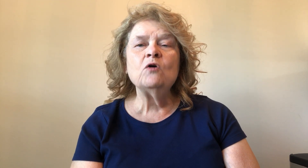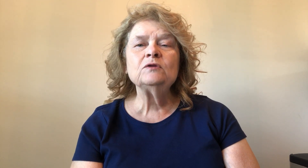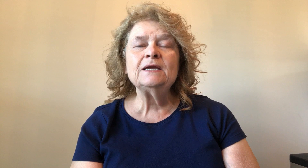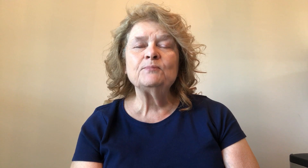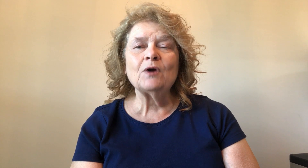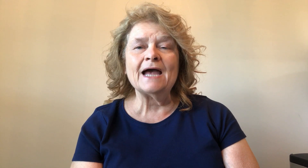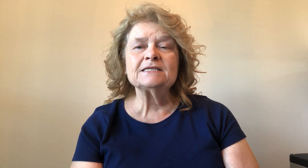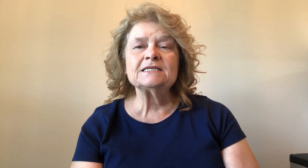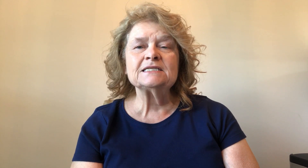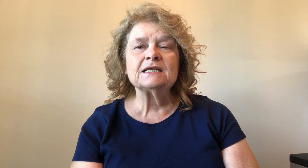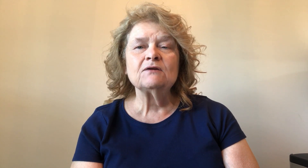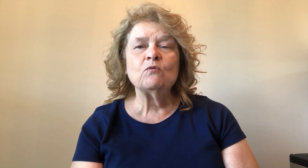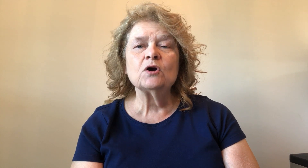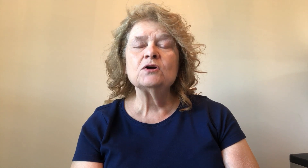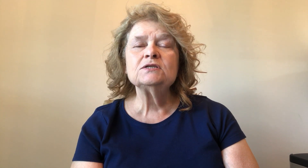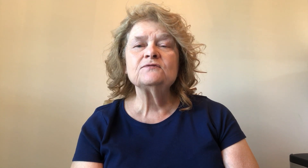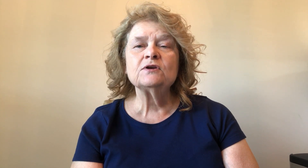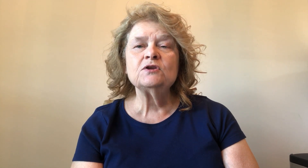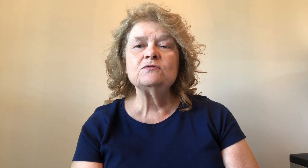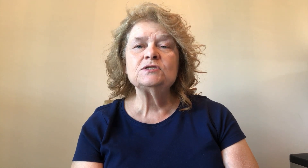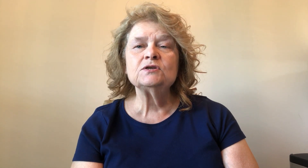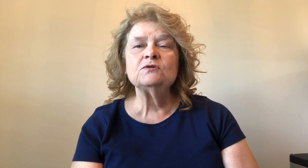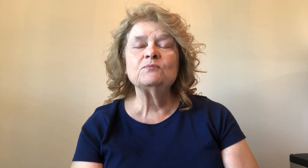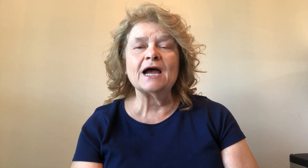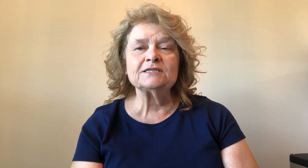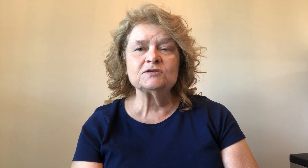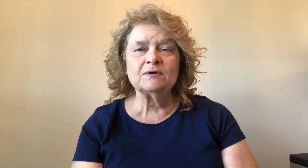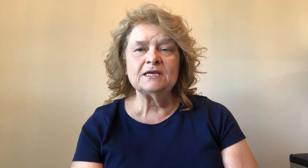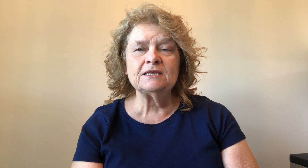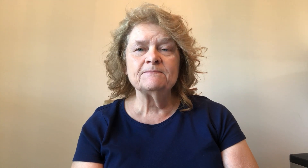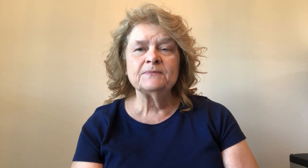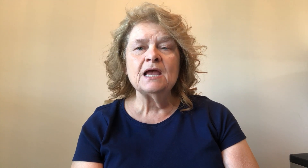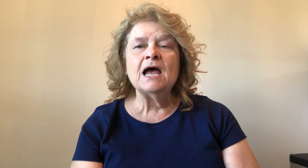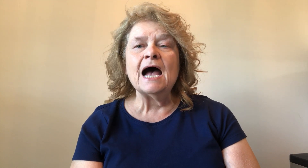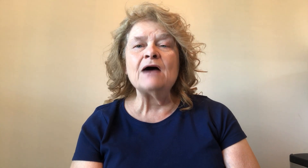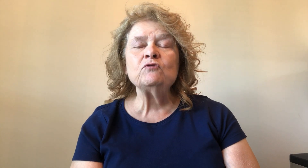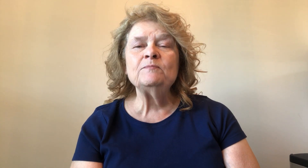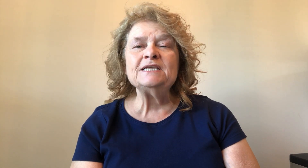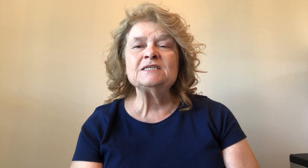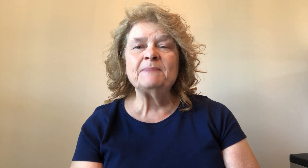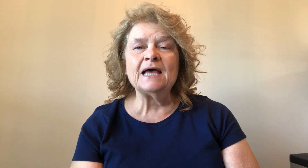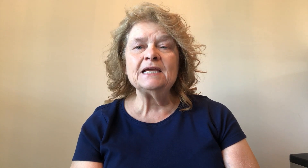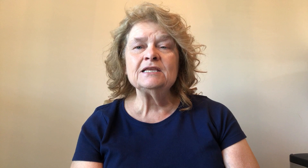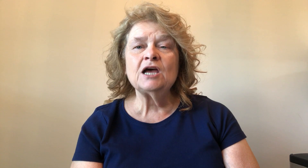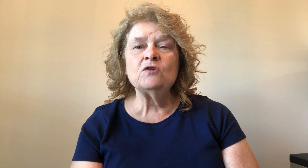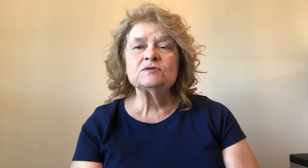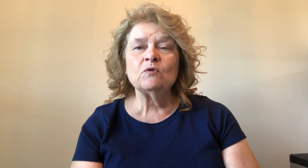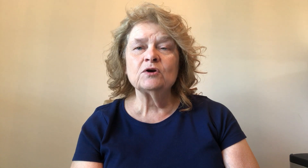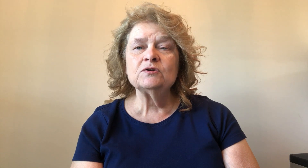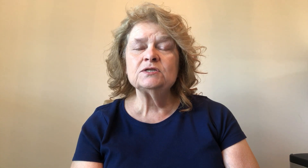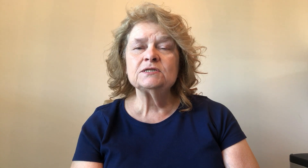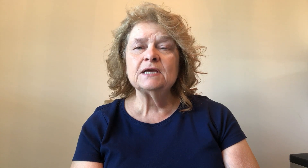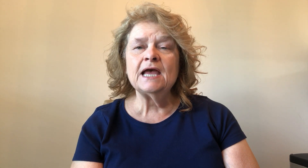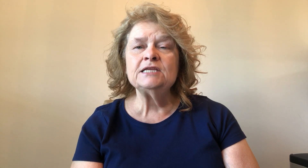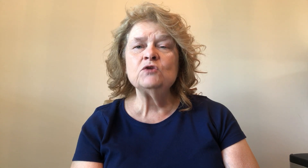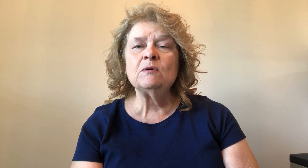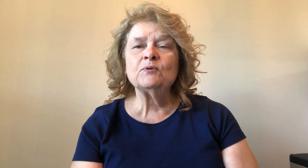only practice words for you to practice with. I will be spelling those words and you will